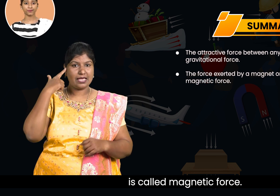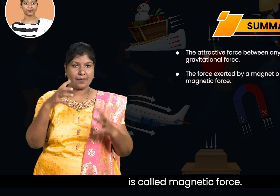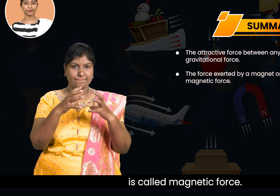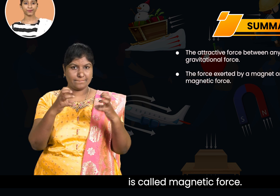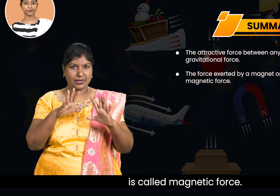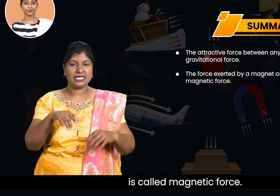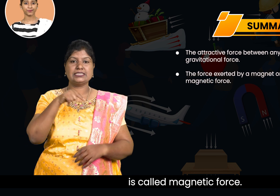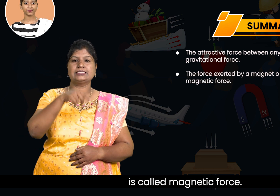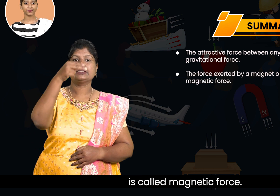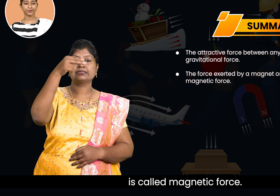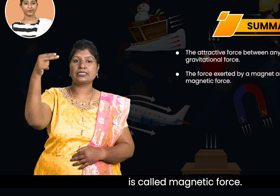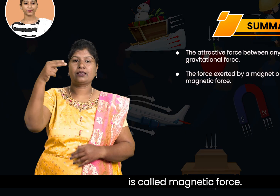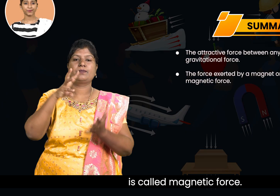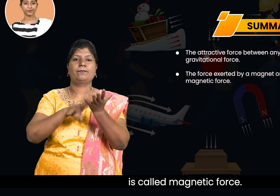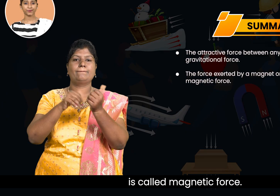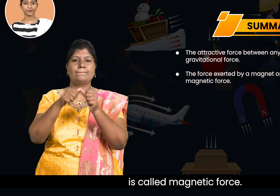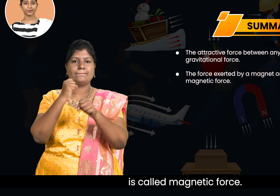force.